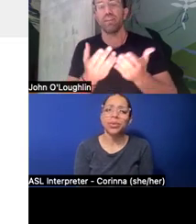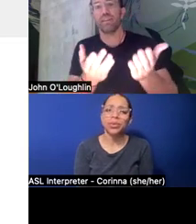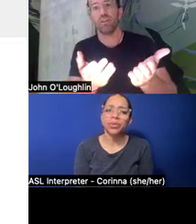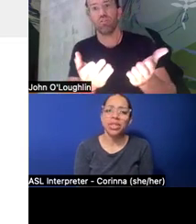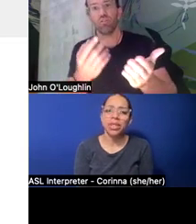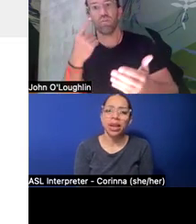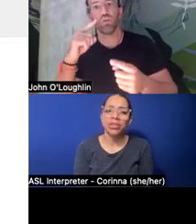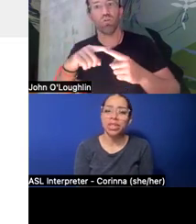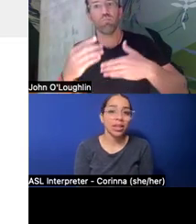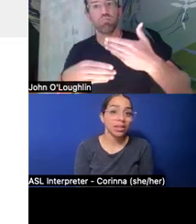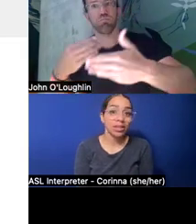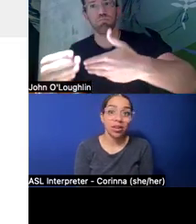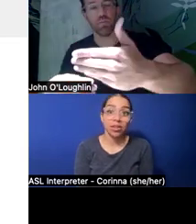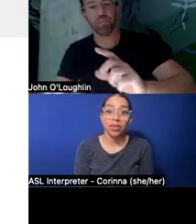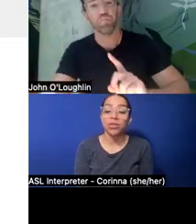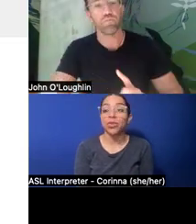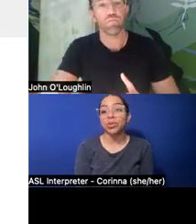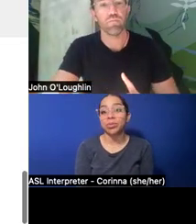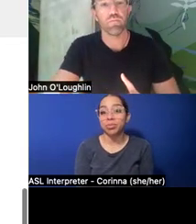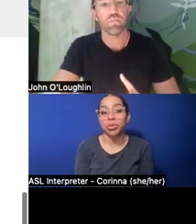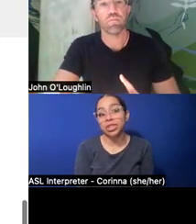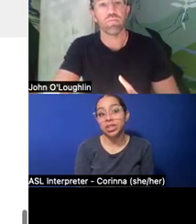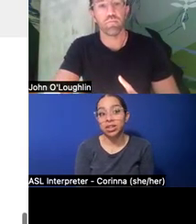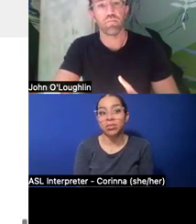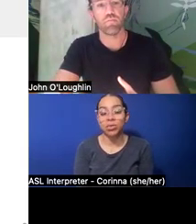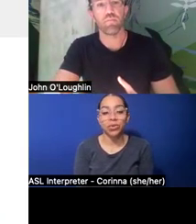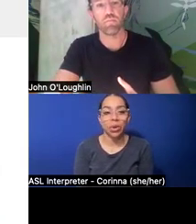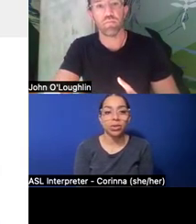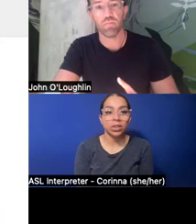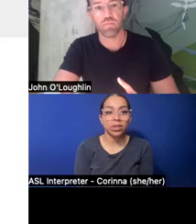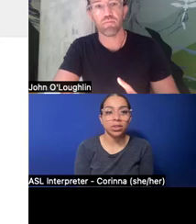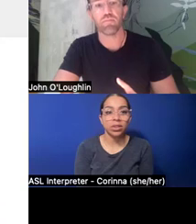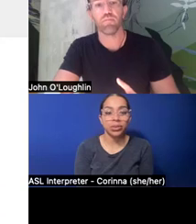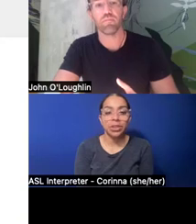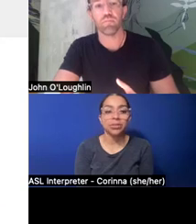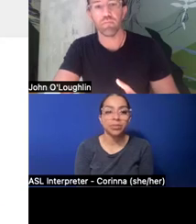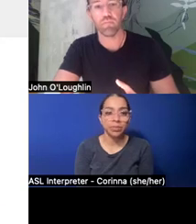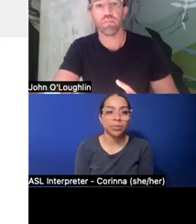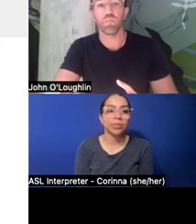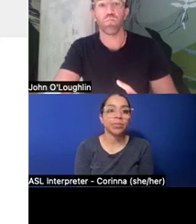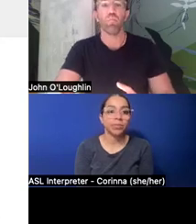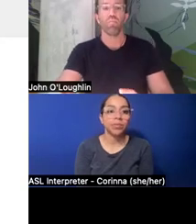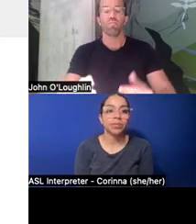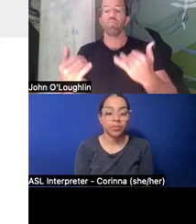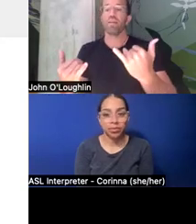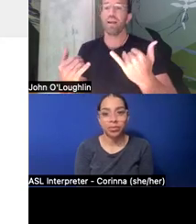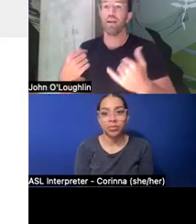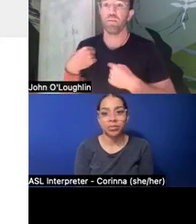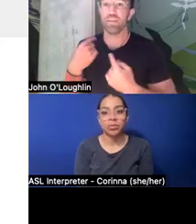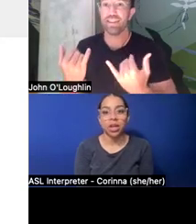So really everything is there for you to proceed and move throughout the unit.